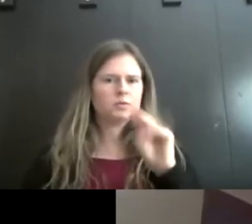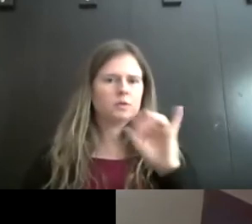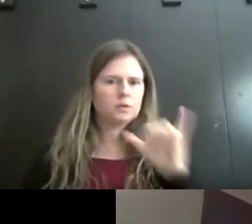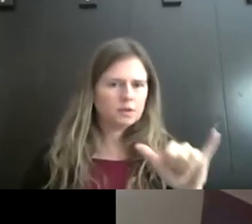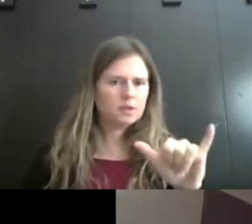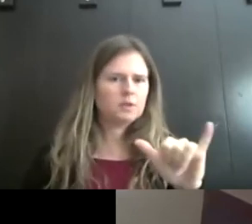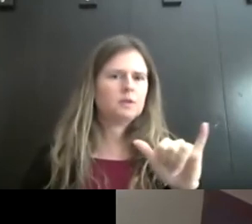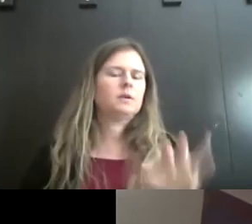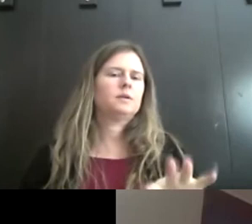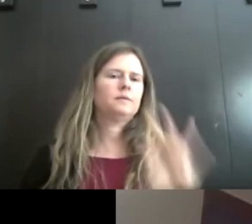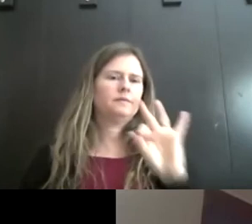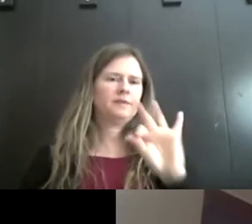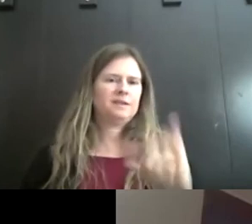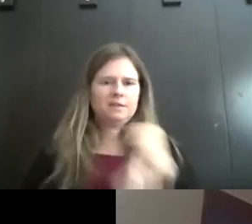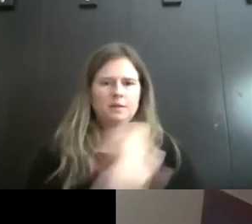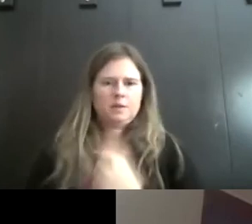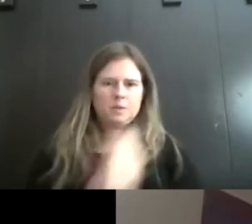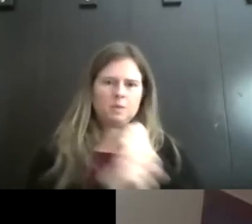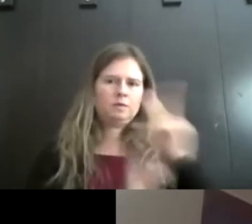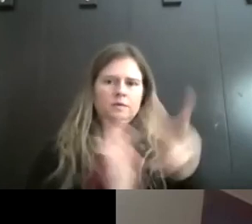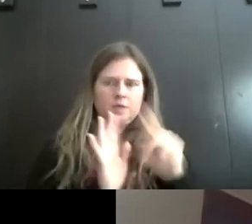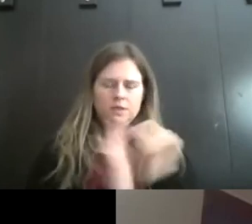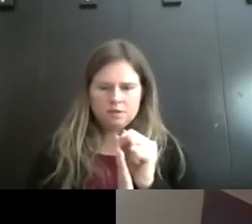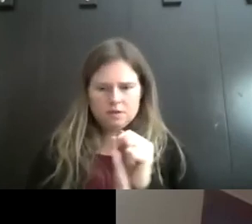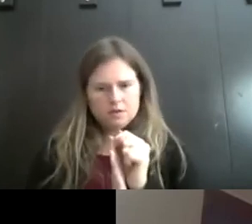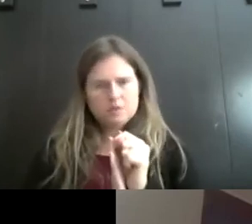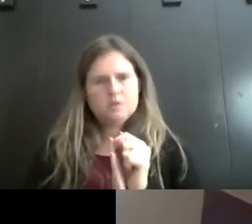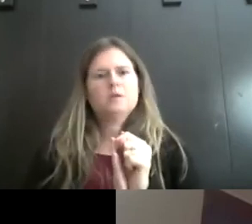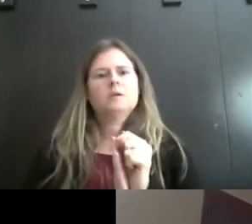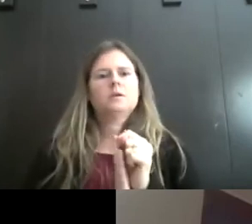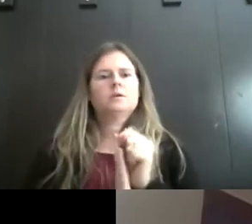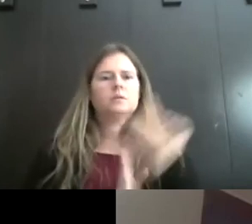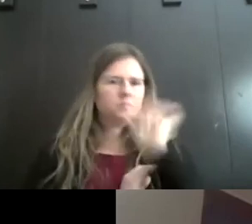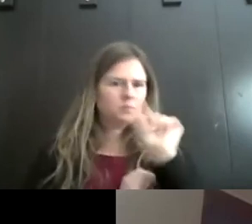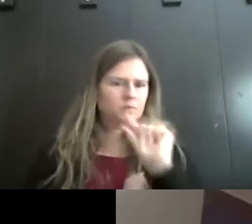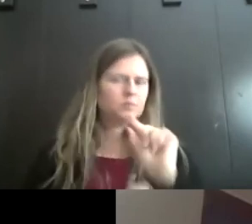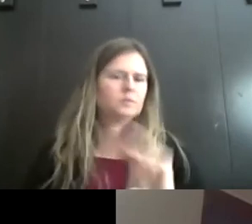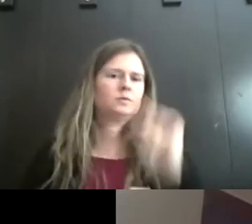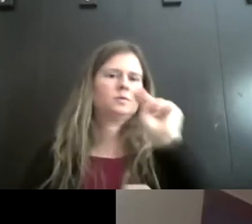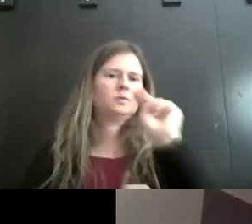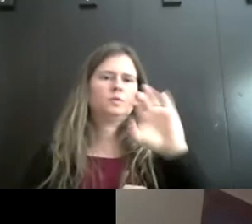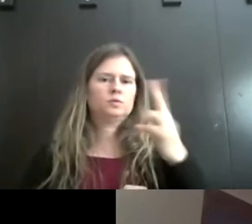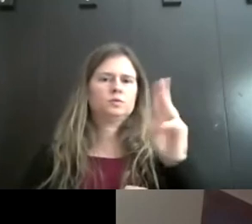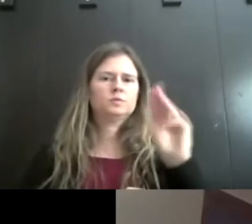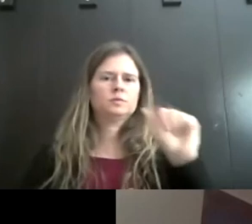come up. It's about a 15-minute video. You can Google Northern Chumash and the various